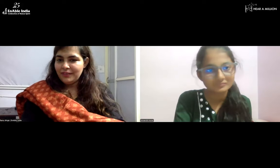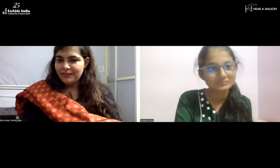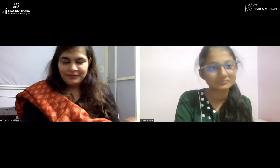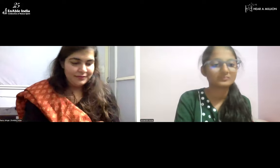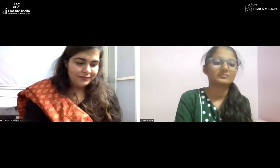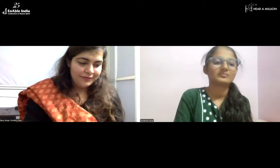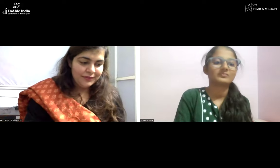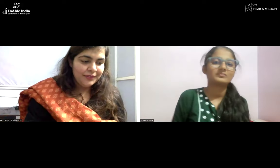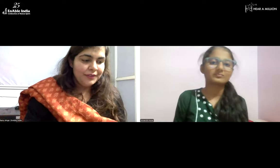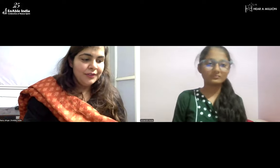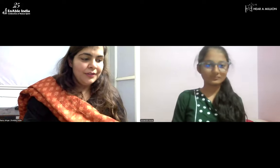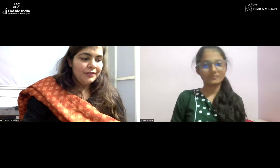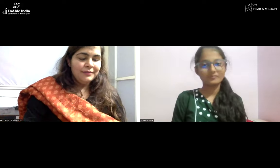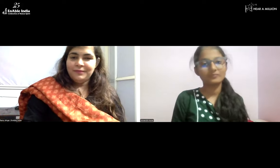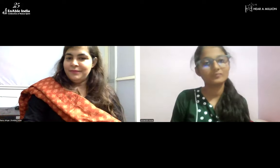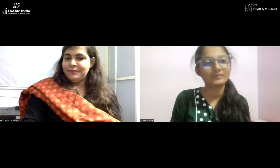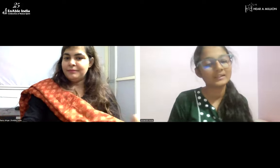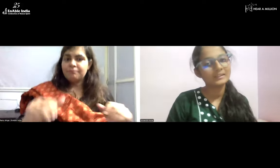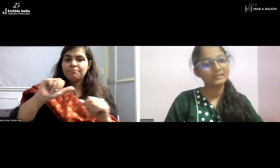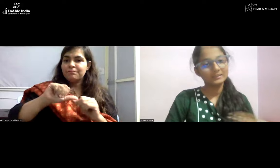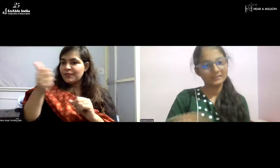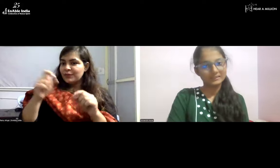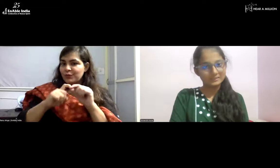Who do you want to ask question to?